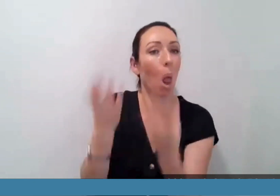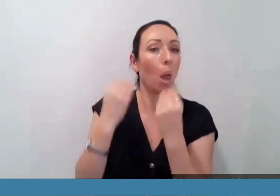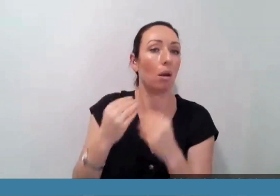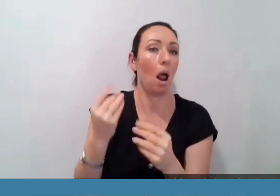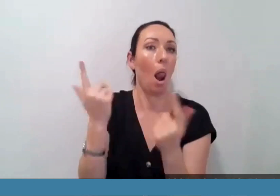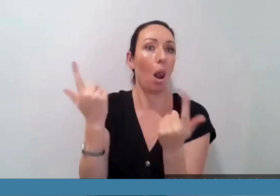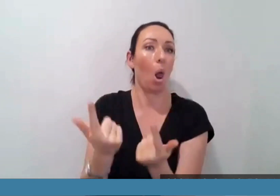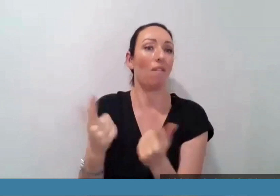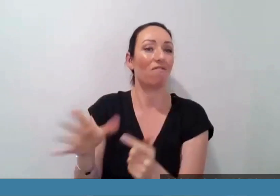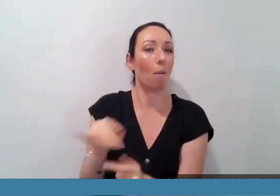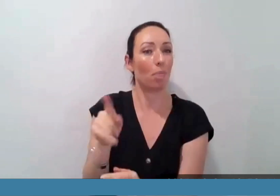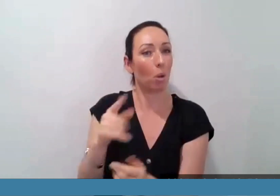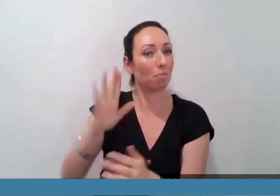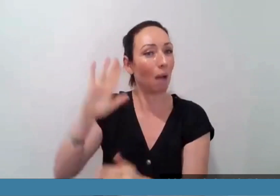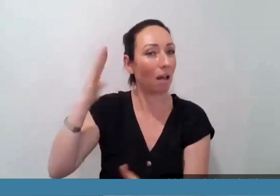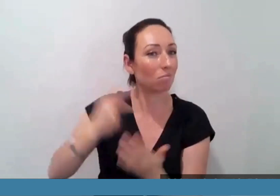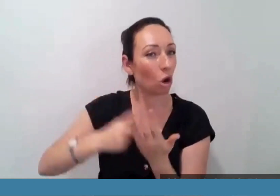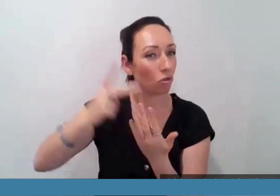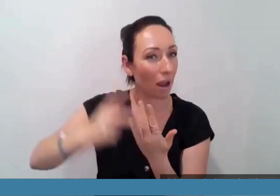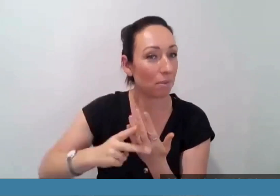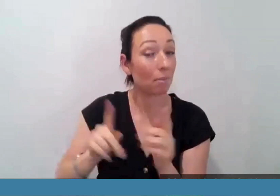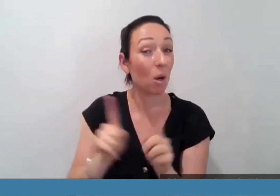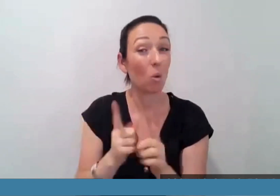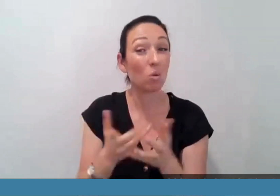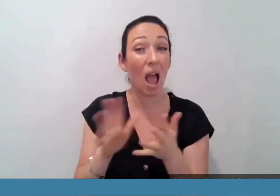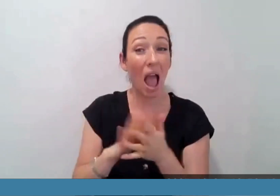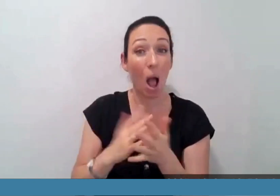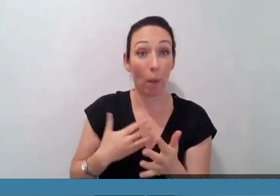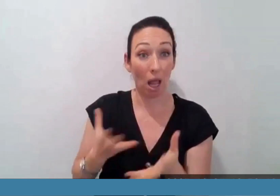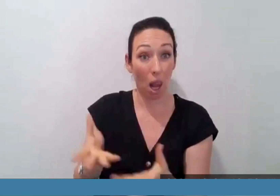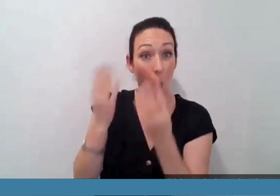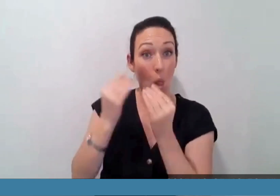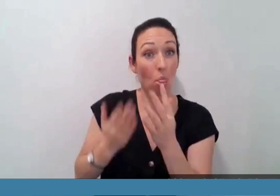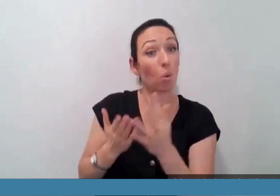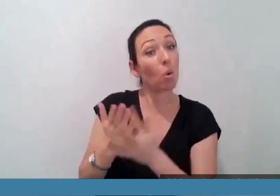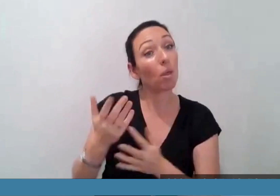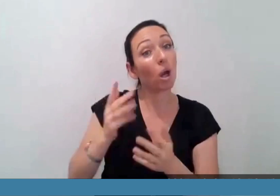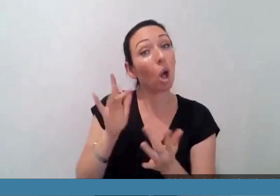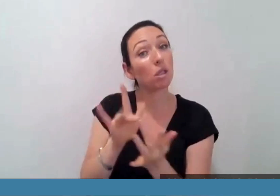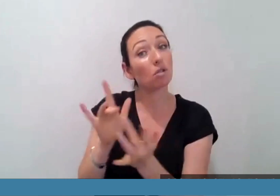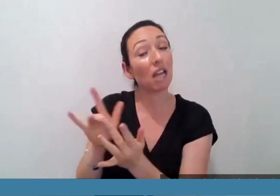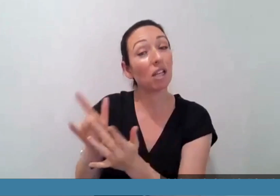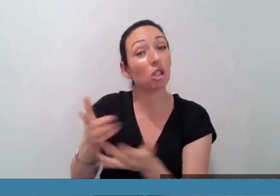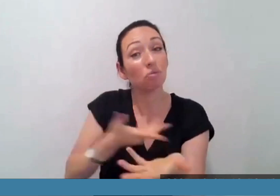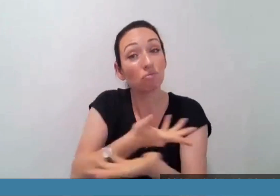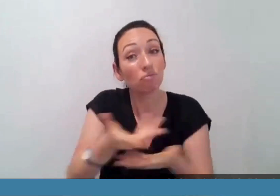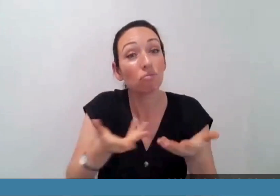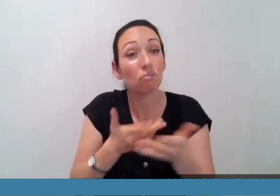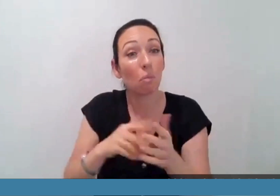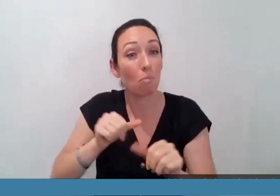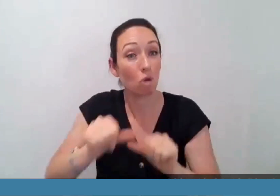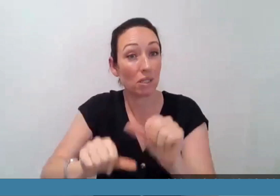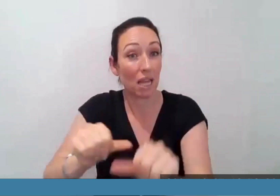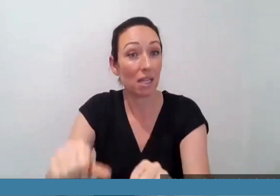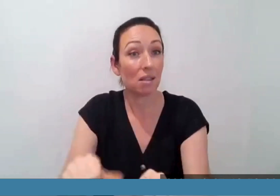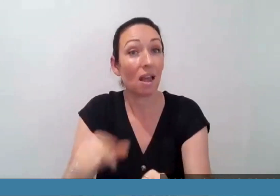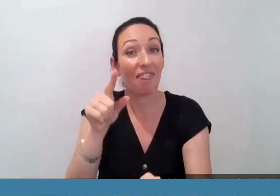What we learned as well through the consultation process is that this knowledge about what works is not consistently